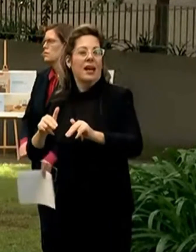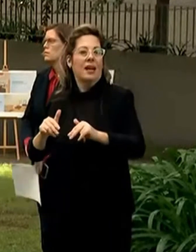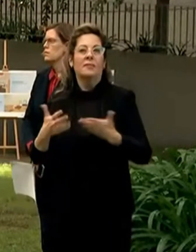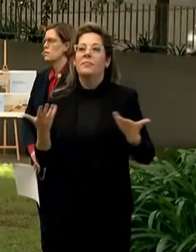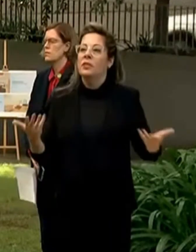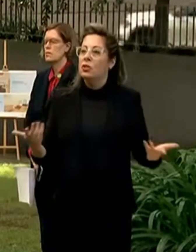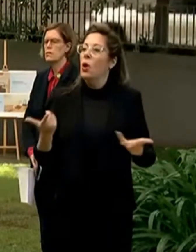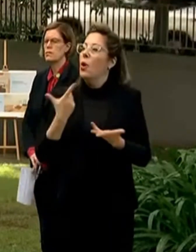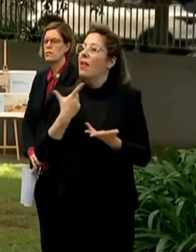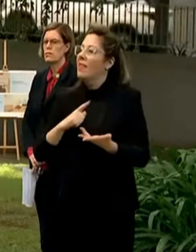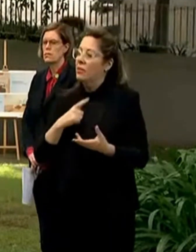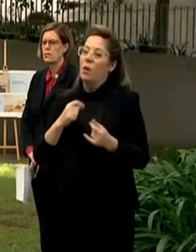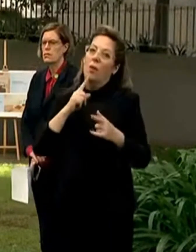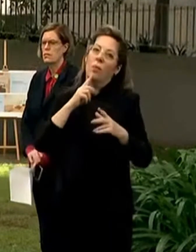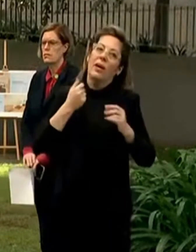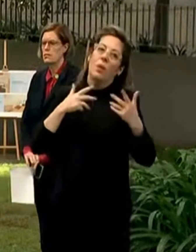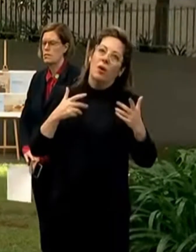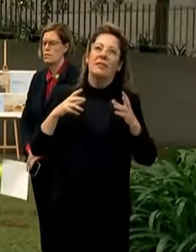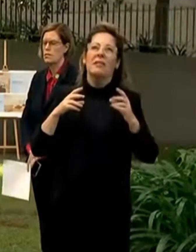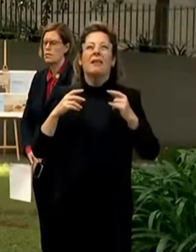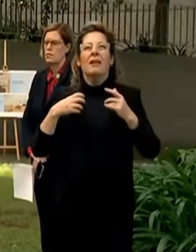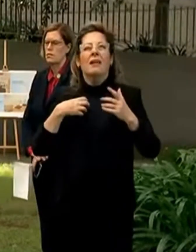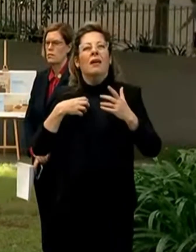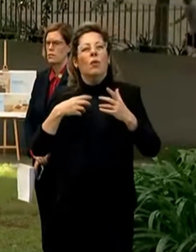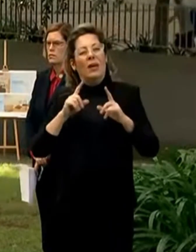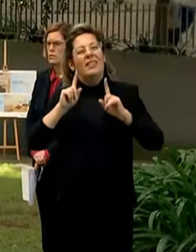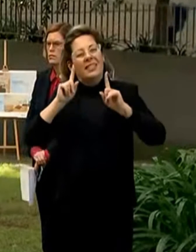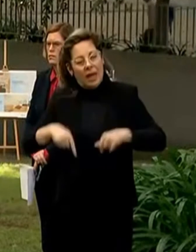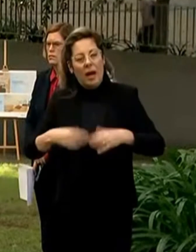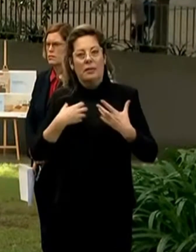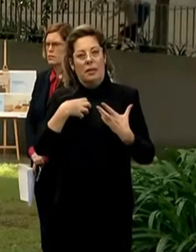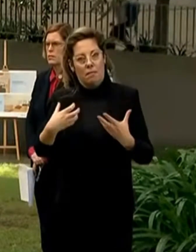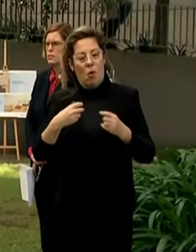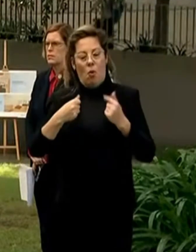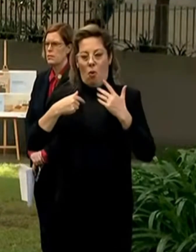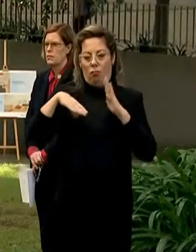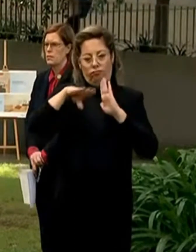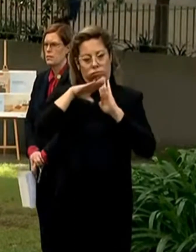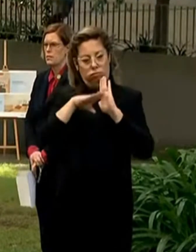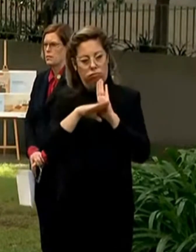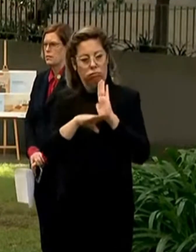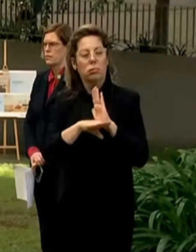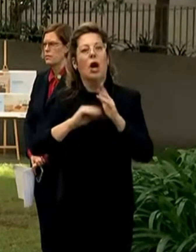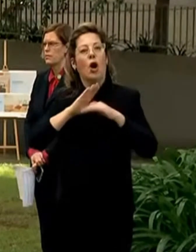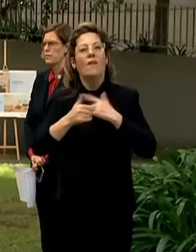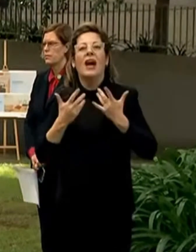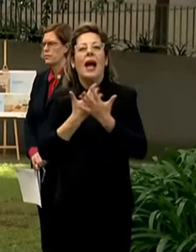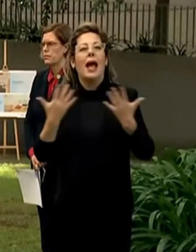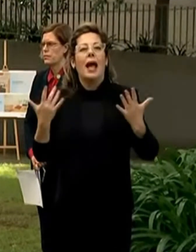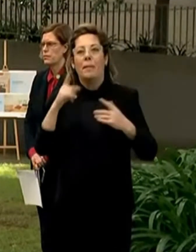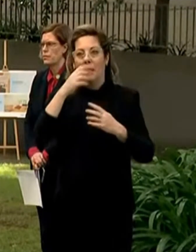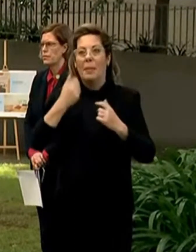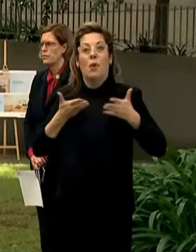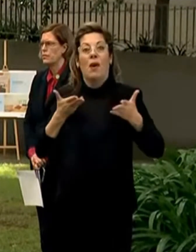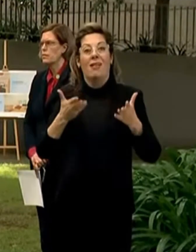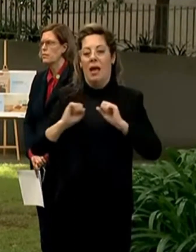we have around number of people attending events, and that's why today we're increasing our advice on strongly recommending people to wear